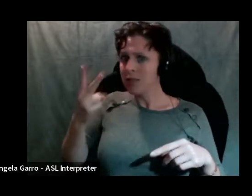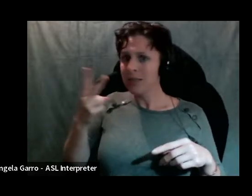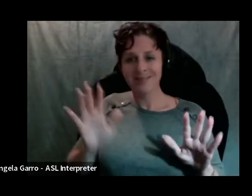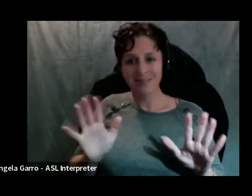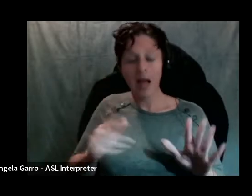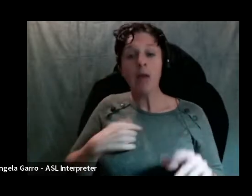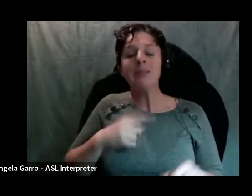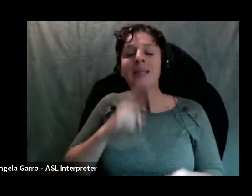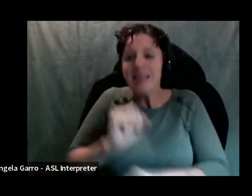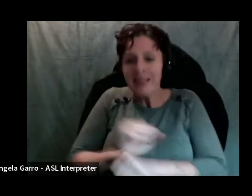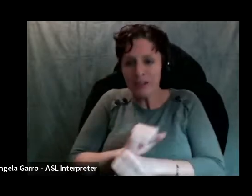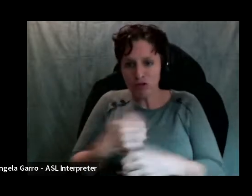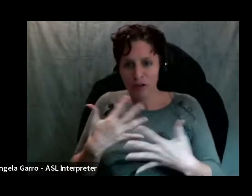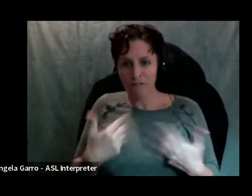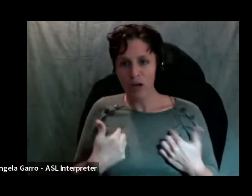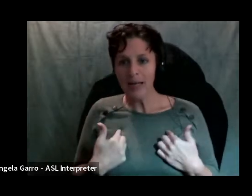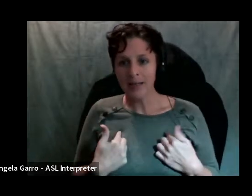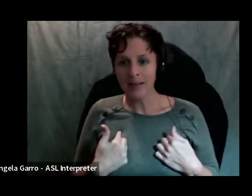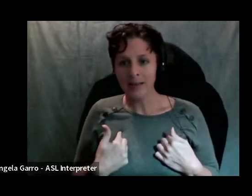afraid.